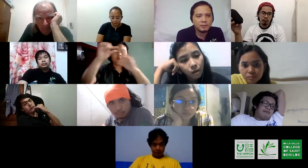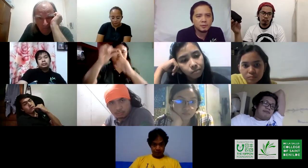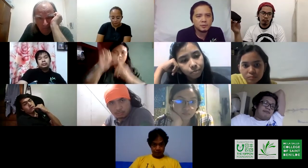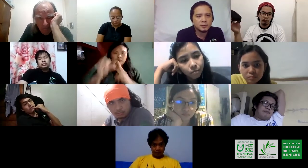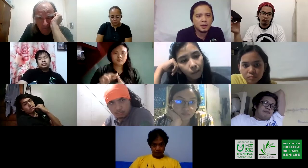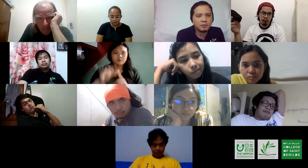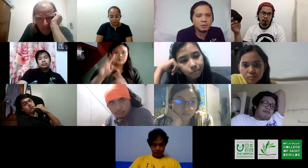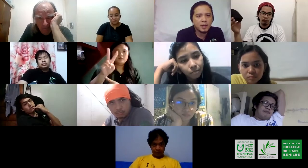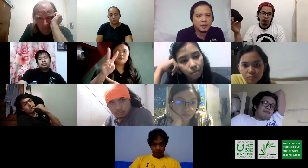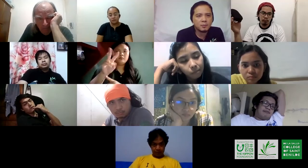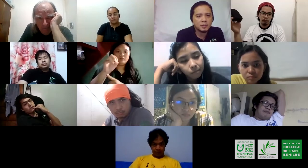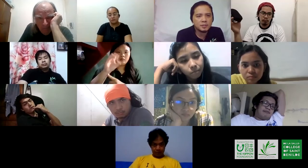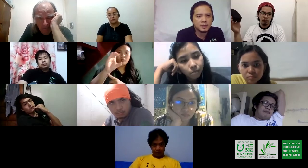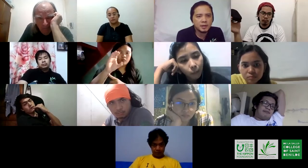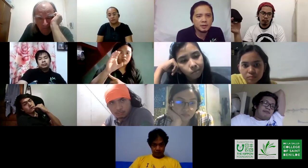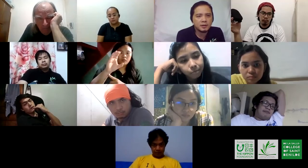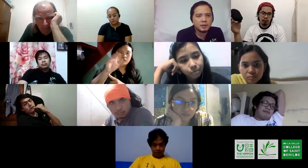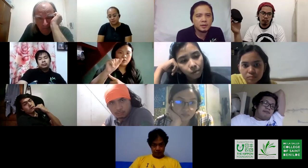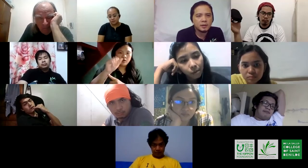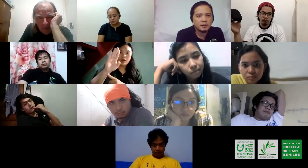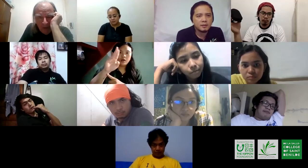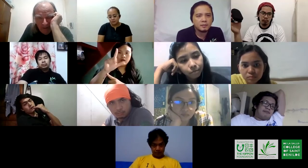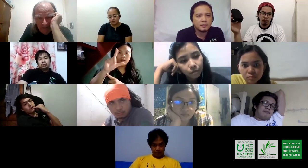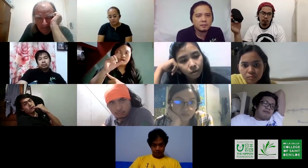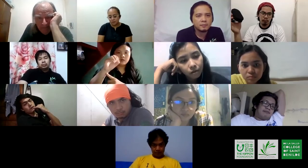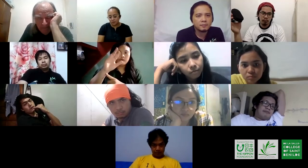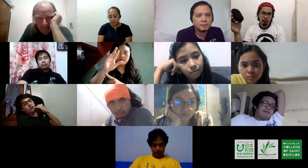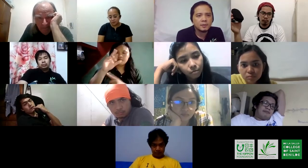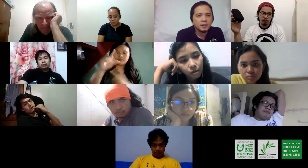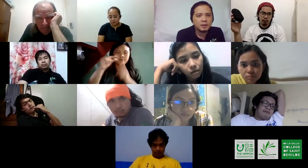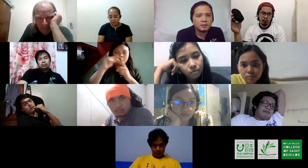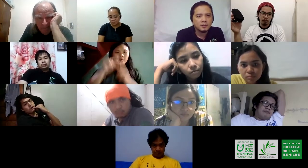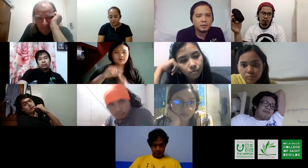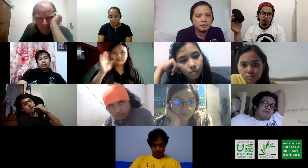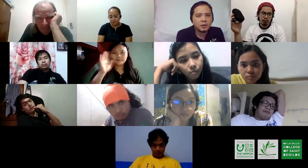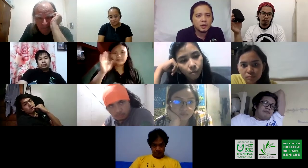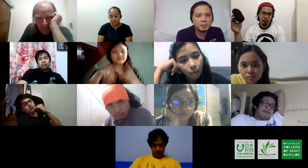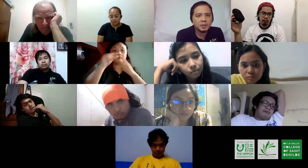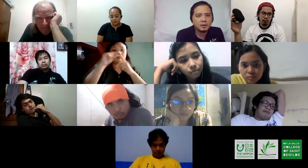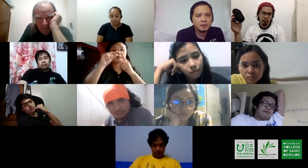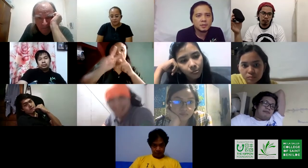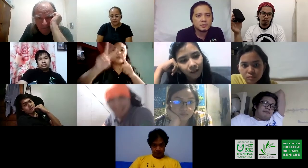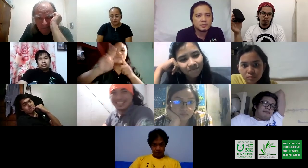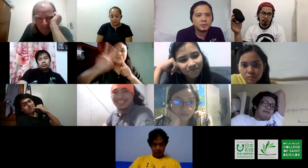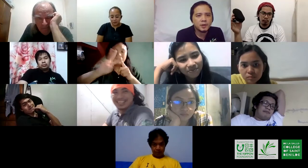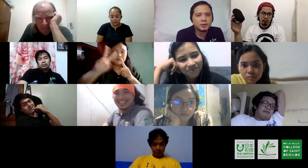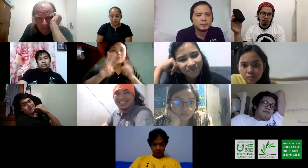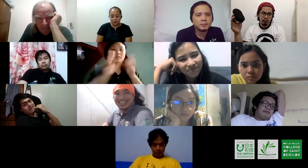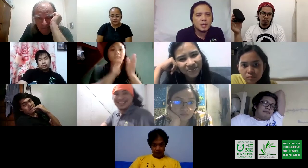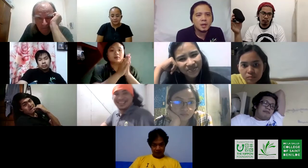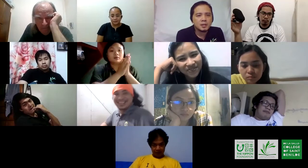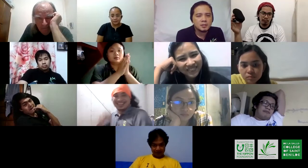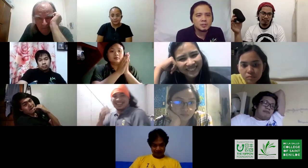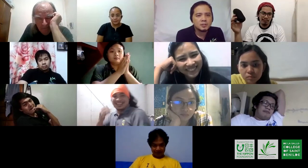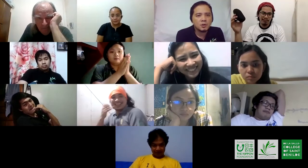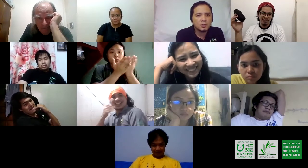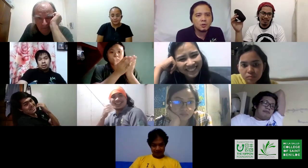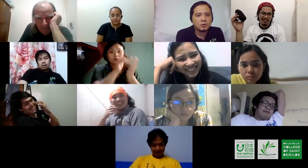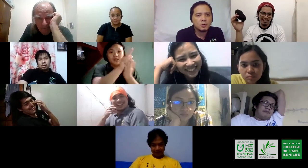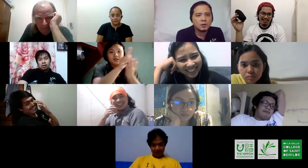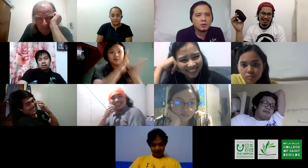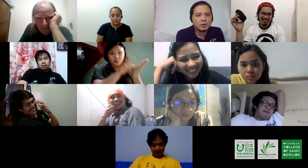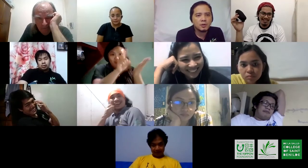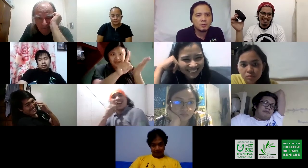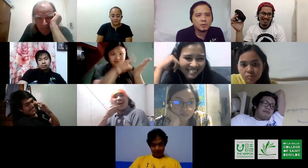have those vocab words there, Yeah. the vocabulary words rather.